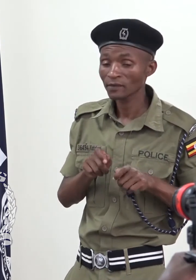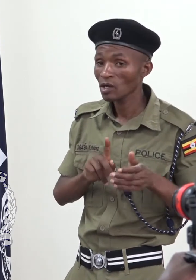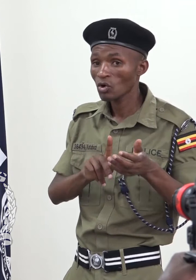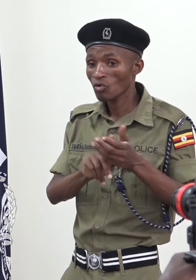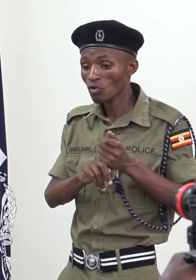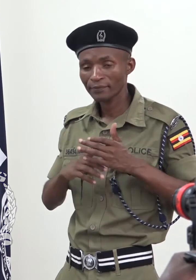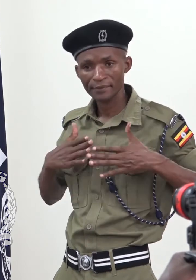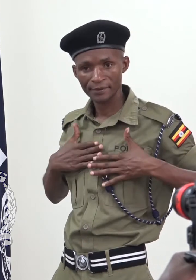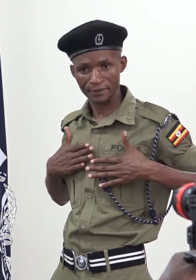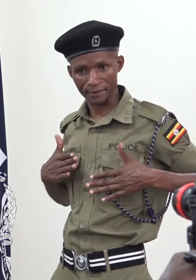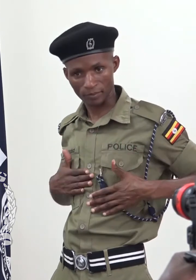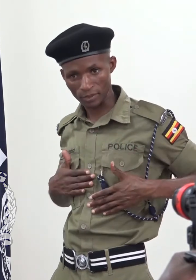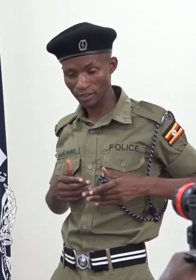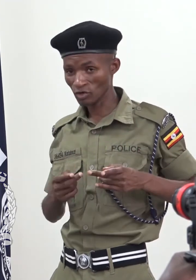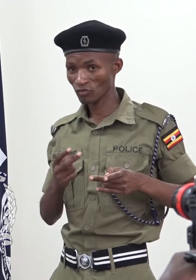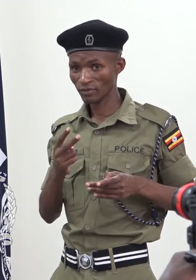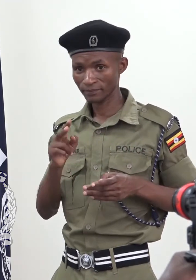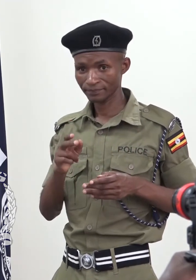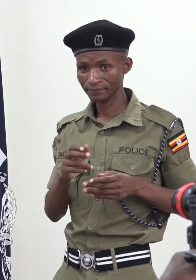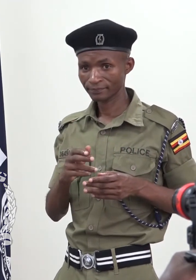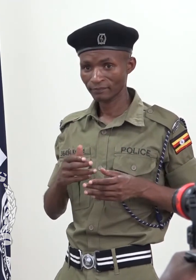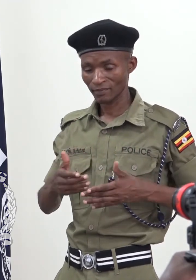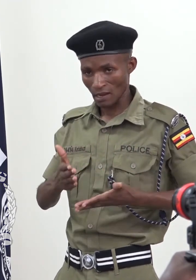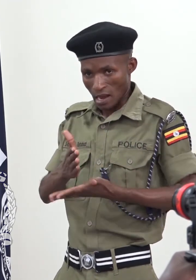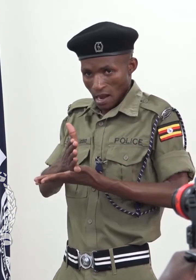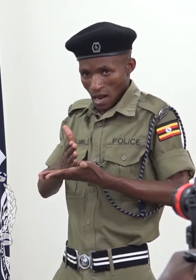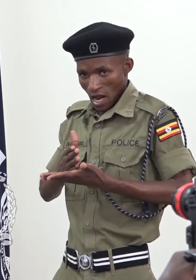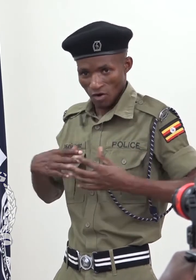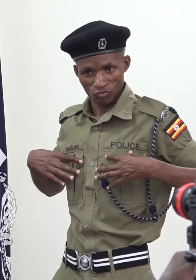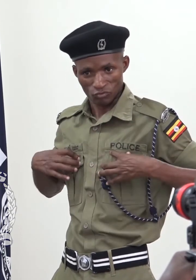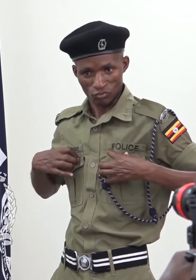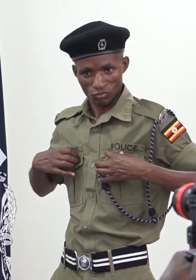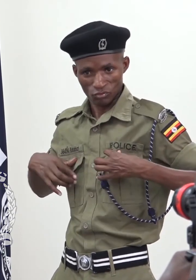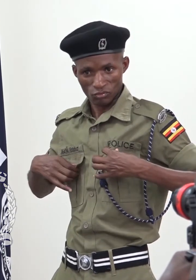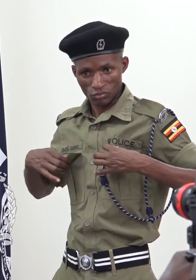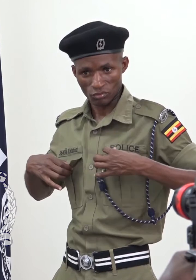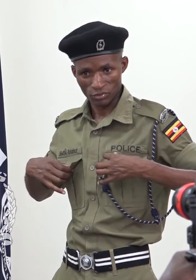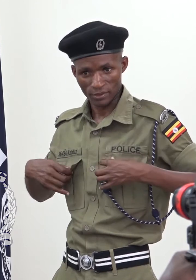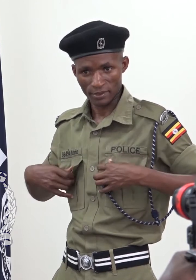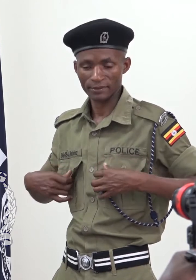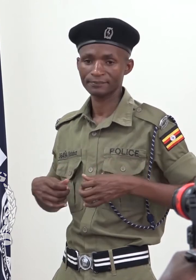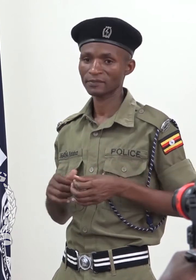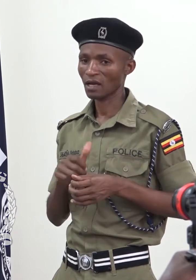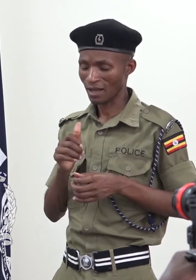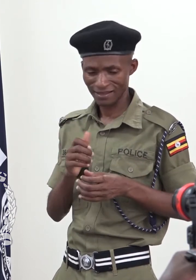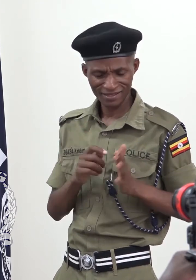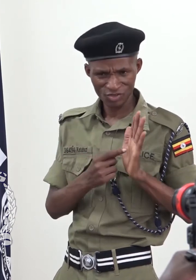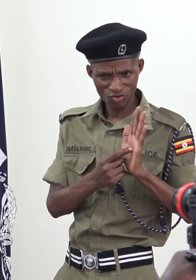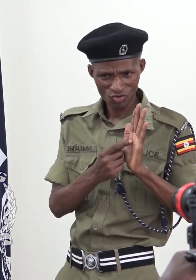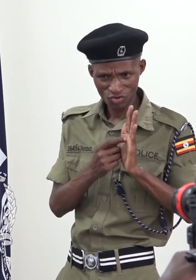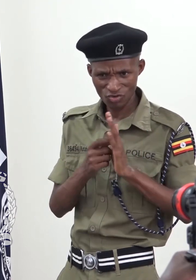recover the body. It was half naked, and there were signs of torture